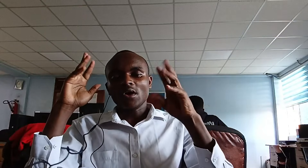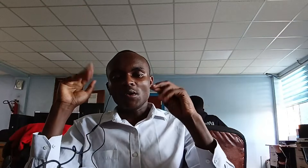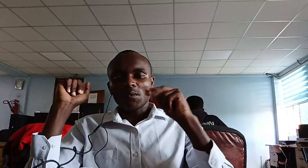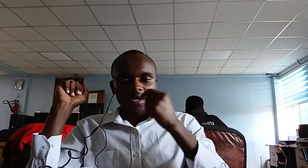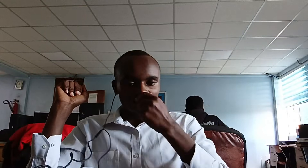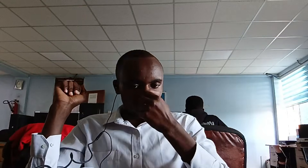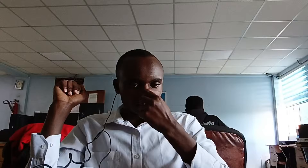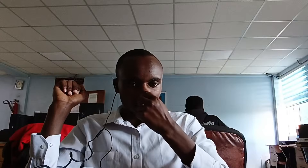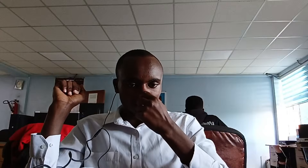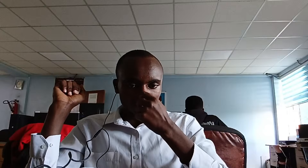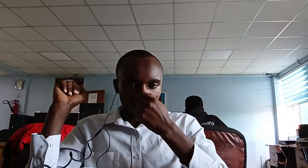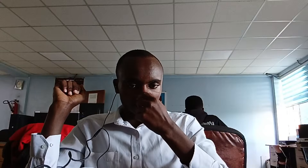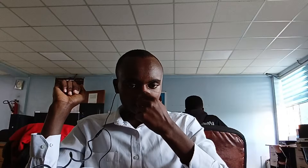We have the sign for